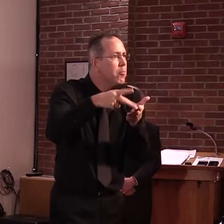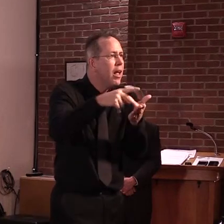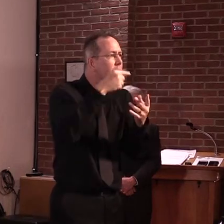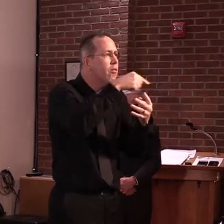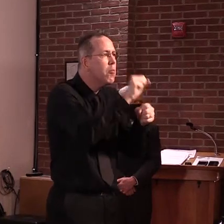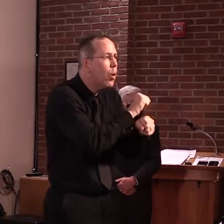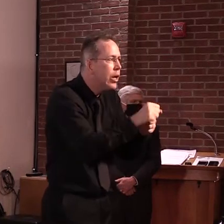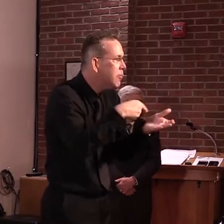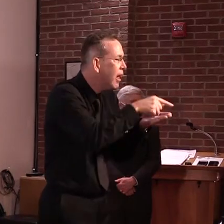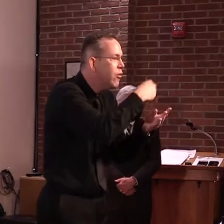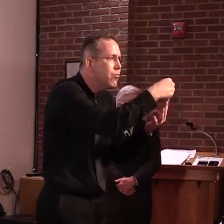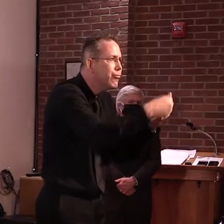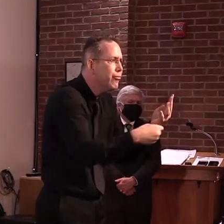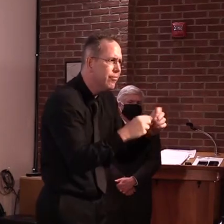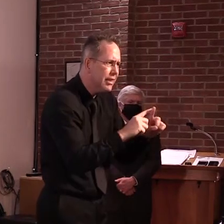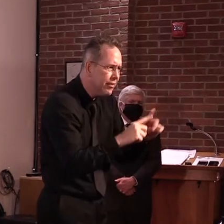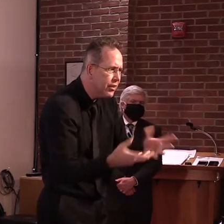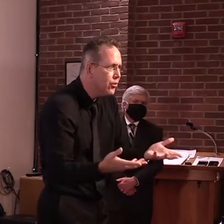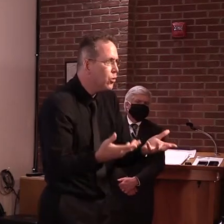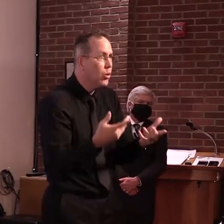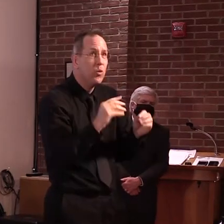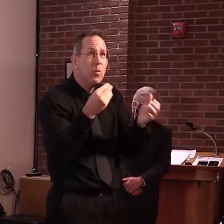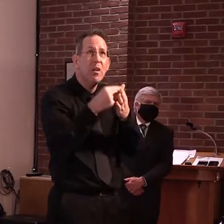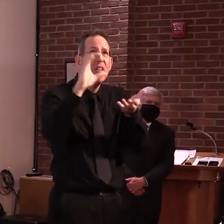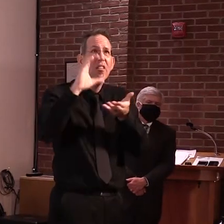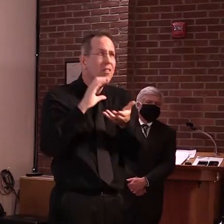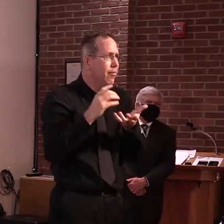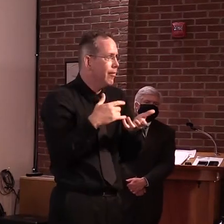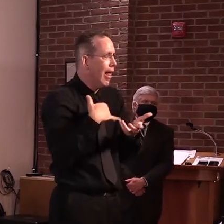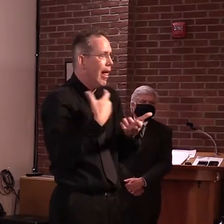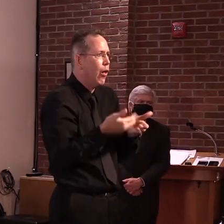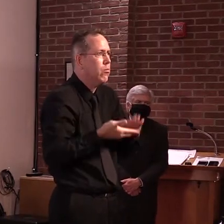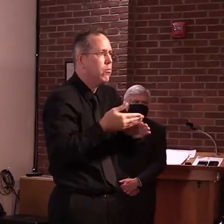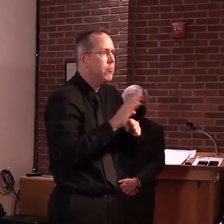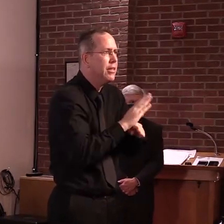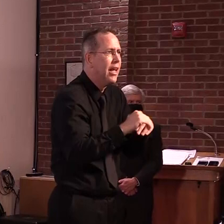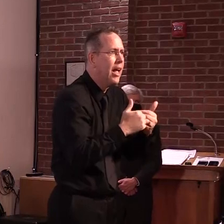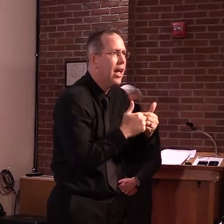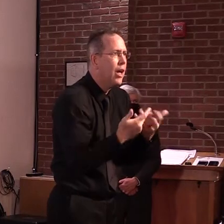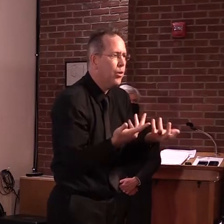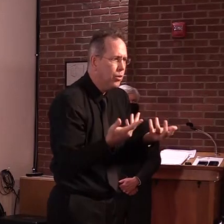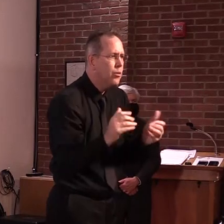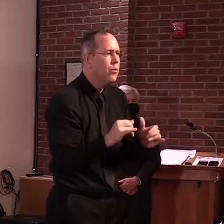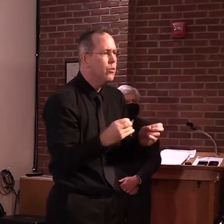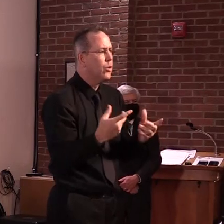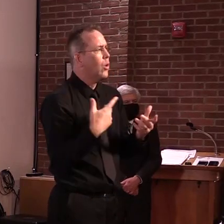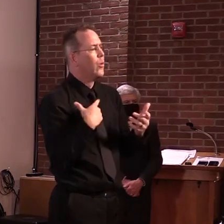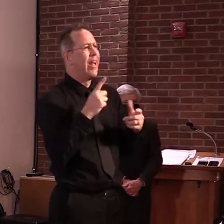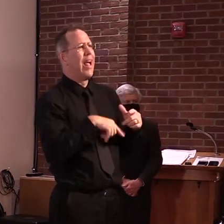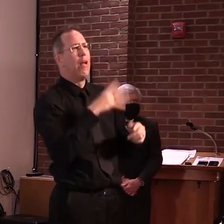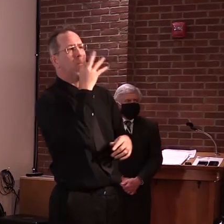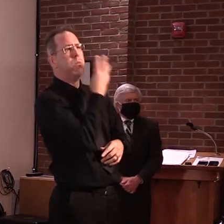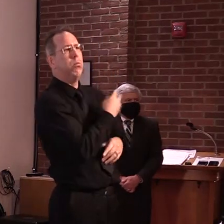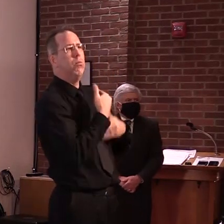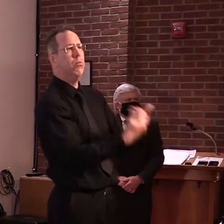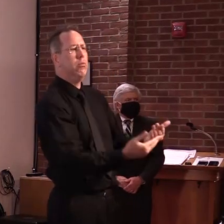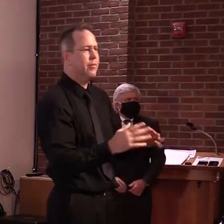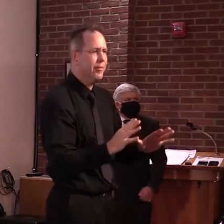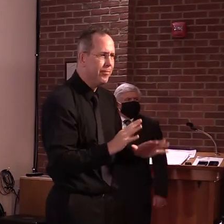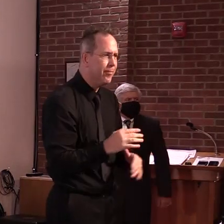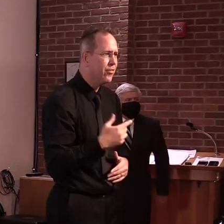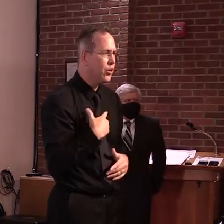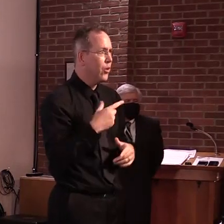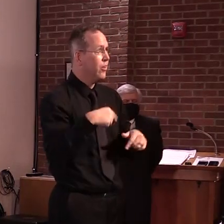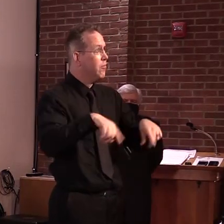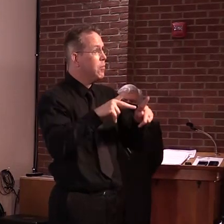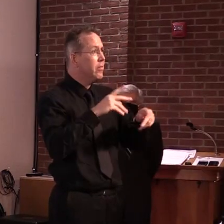any longer. Our businesses and their employees need us. For our historic downtowns, rural landscapes, and city centers to